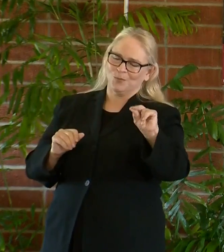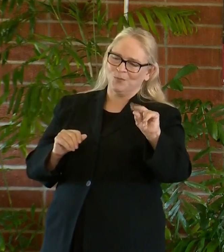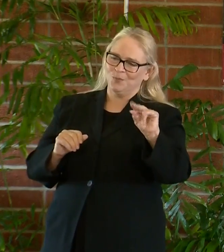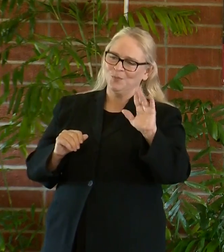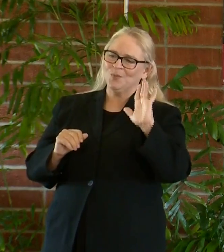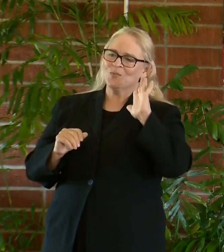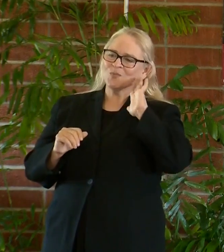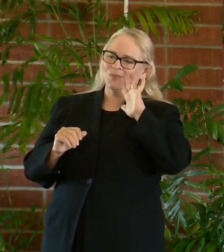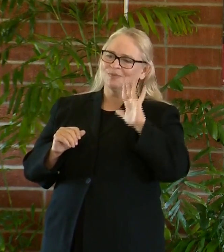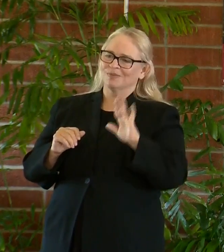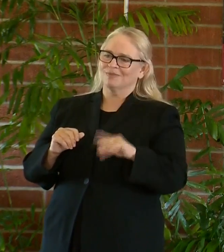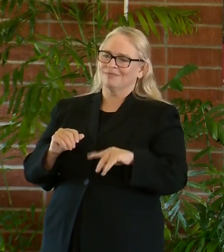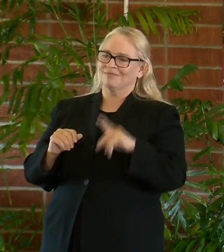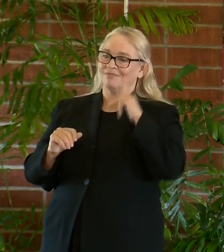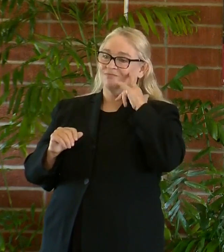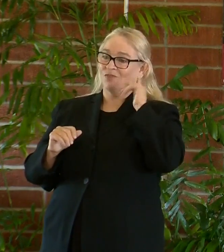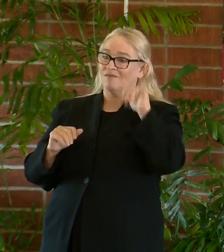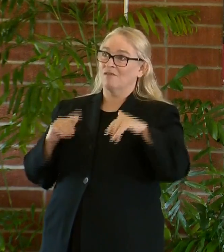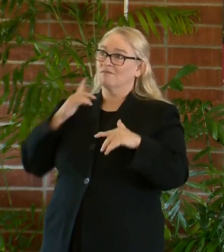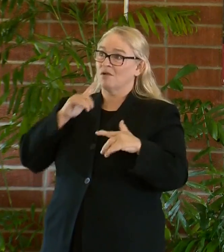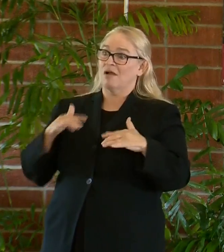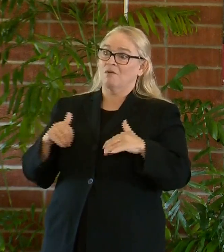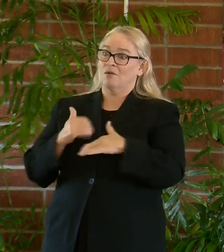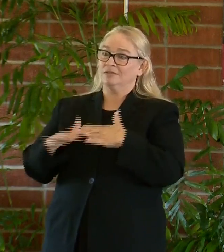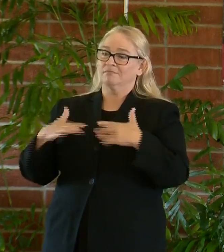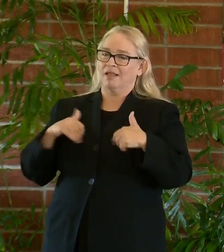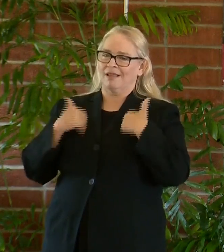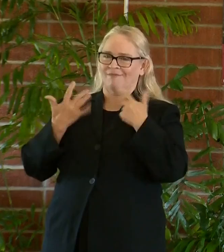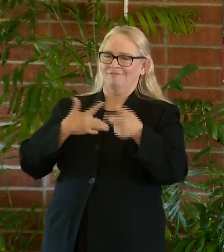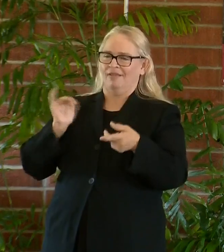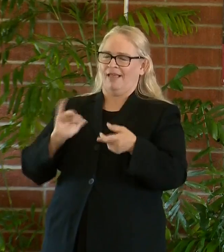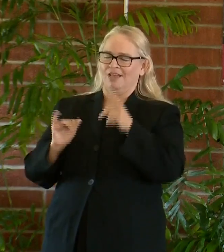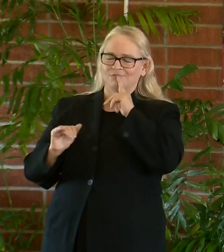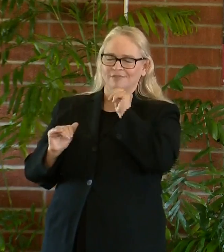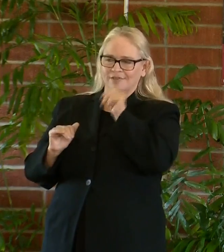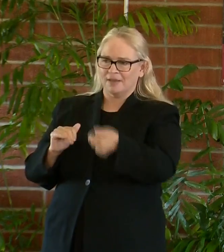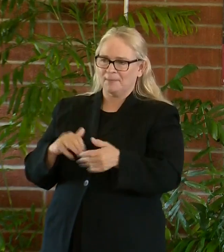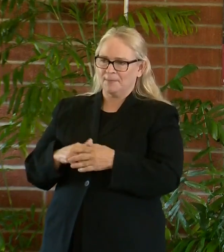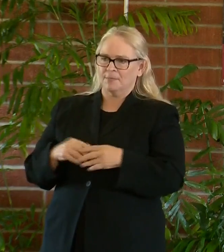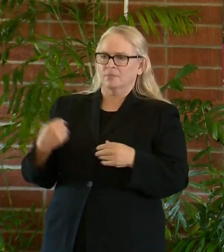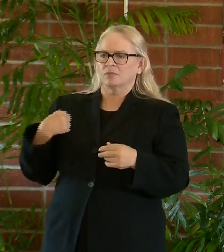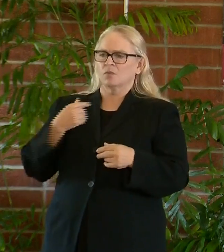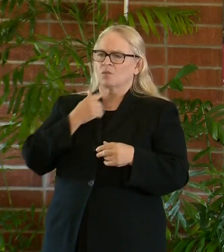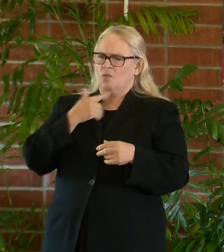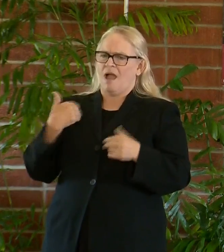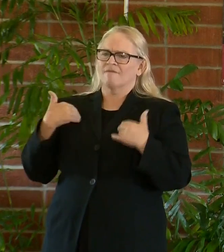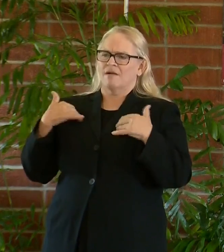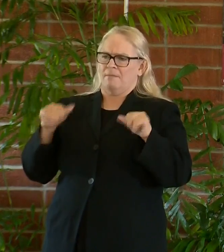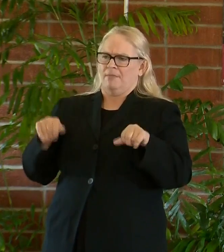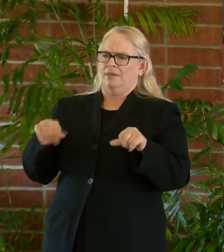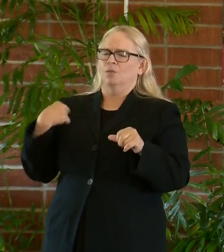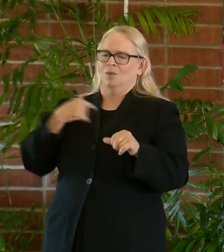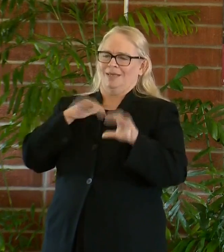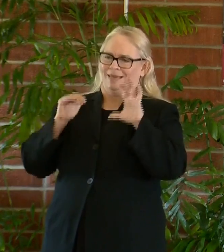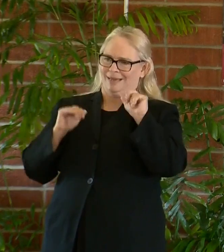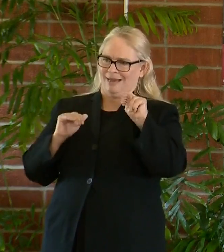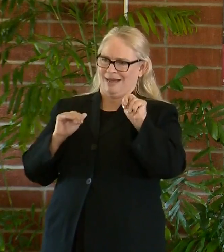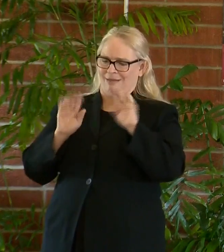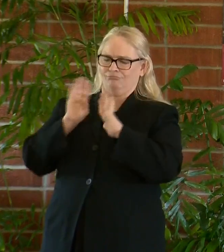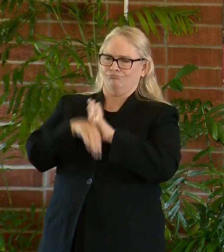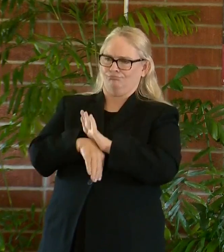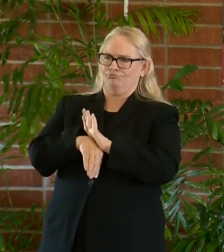our lives. Quite the contrary. We have remarkable capacity to bend this curve again. We did it as a